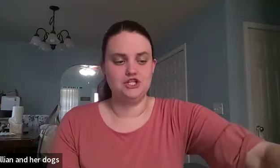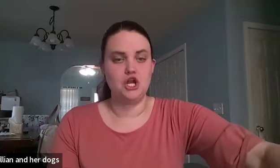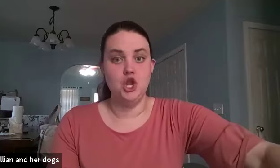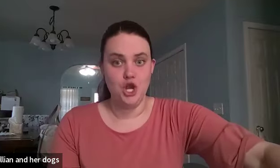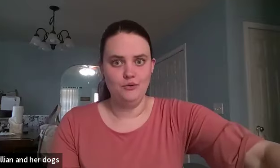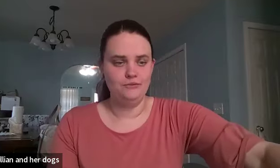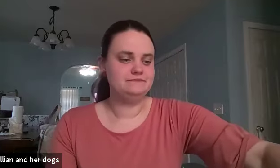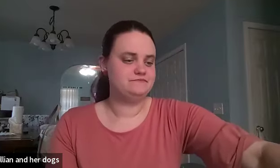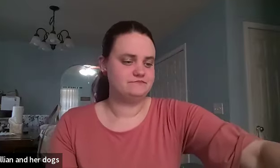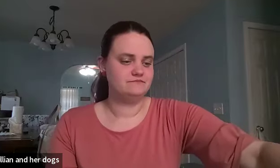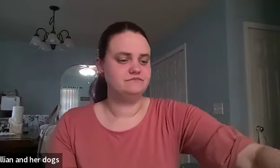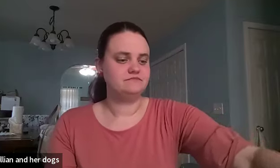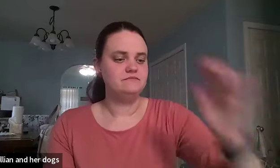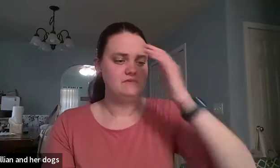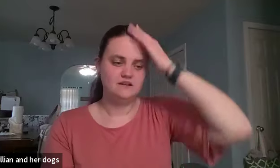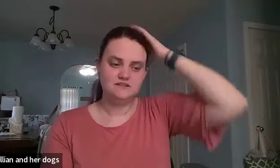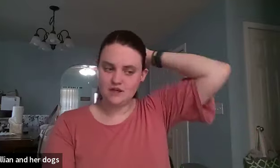gosh, no. So